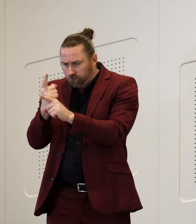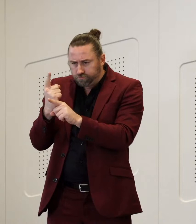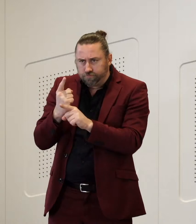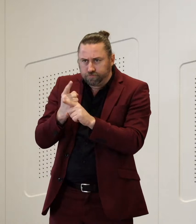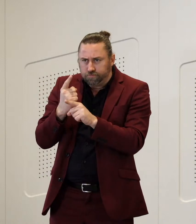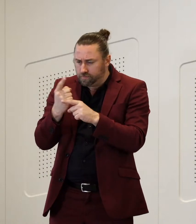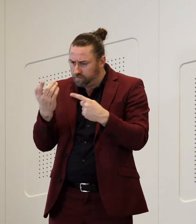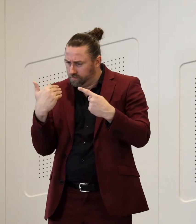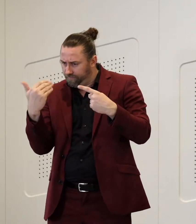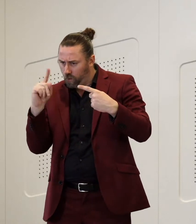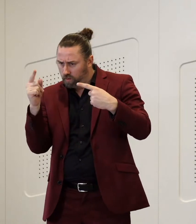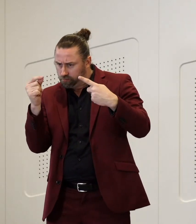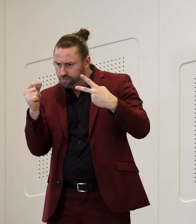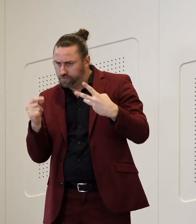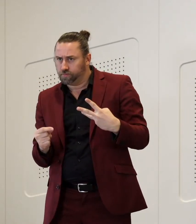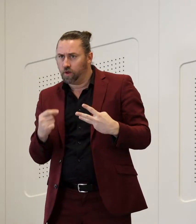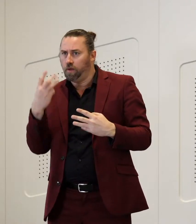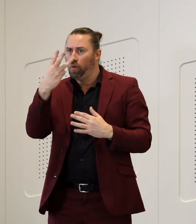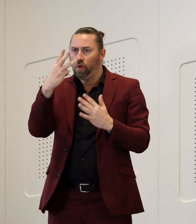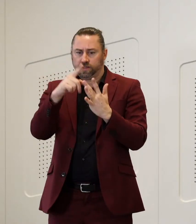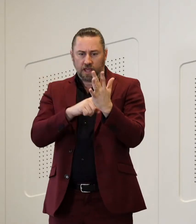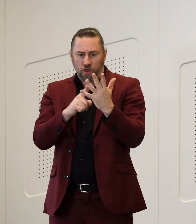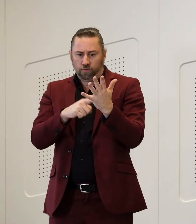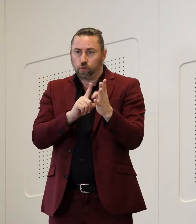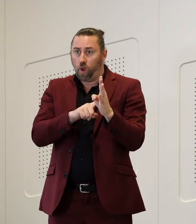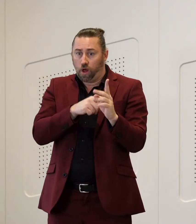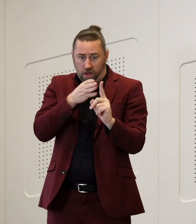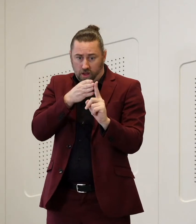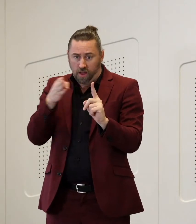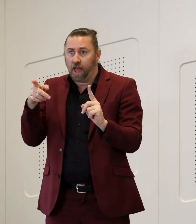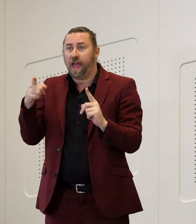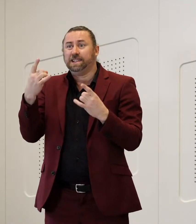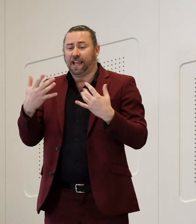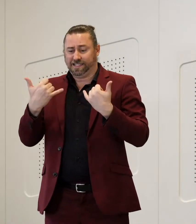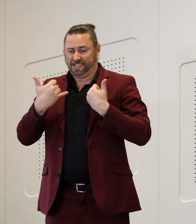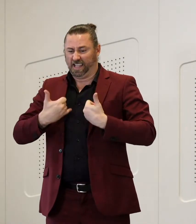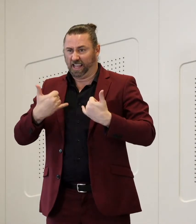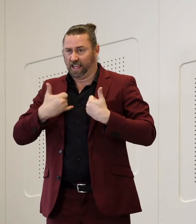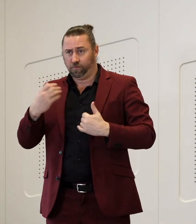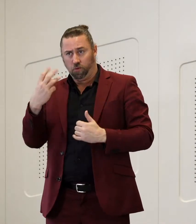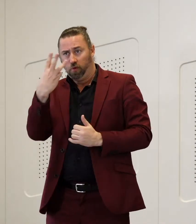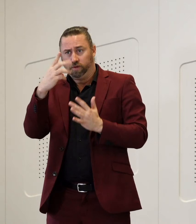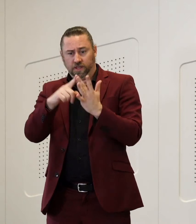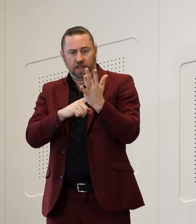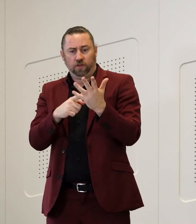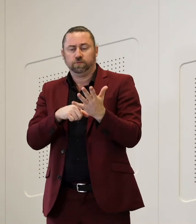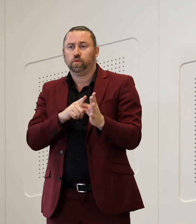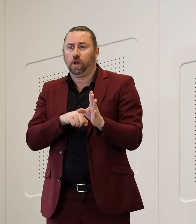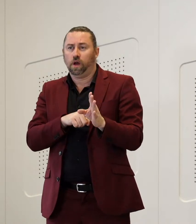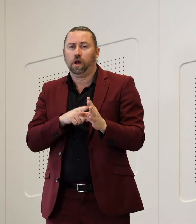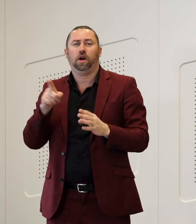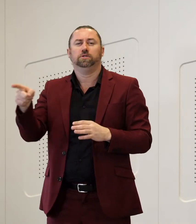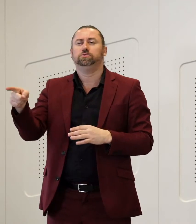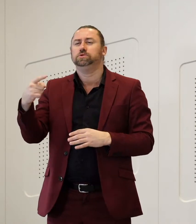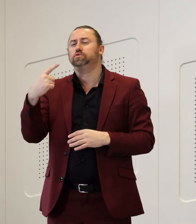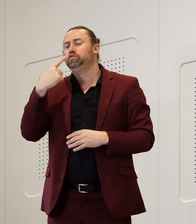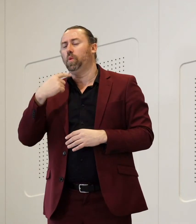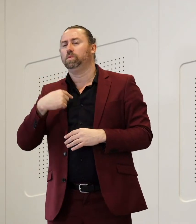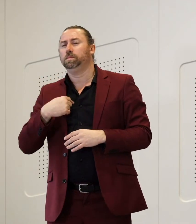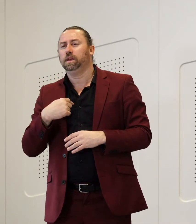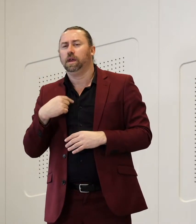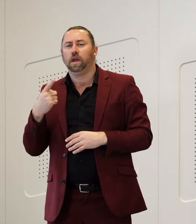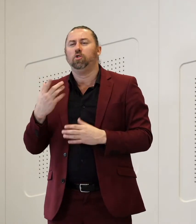she did from the 13th of July when she became unwell. So initially she's told us that she